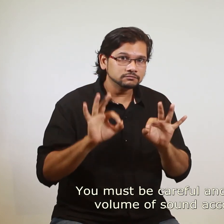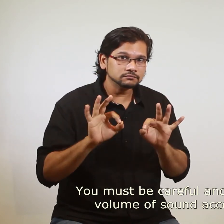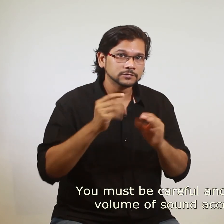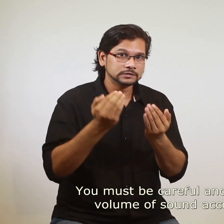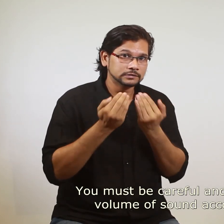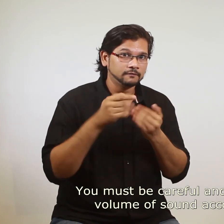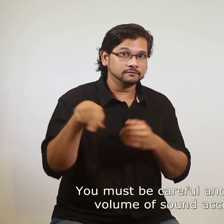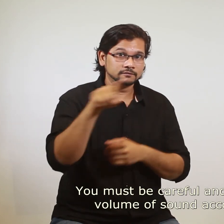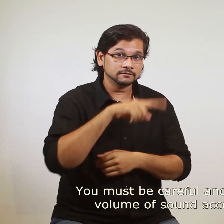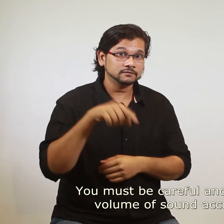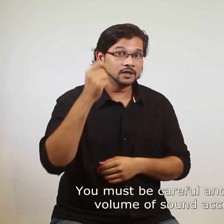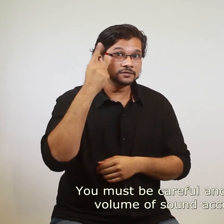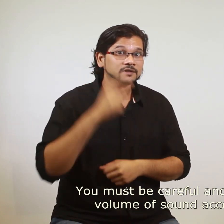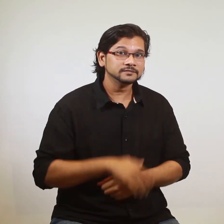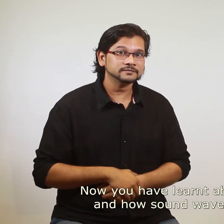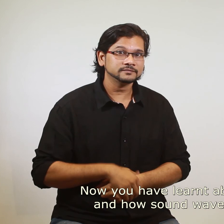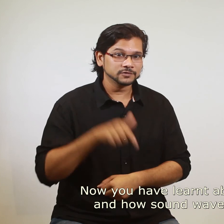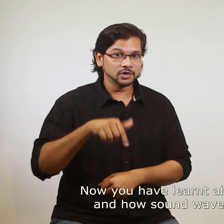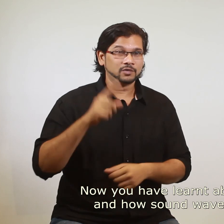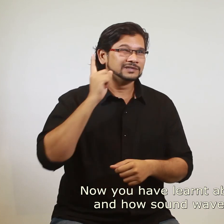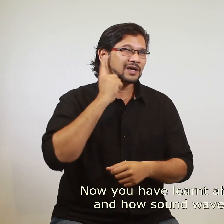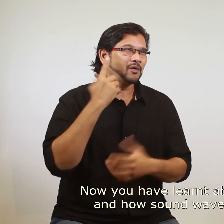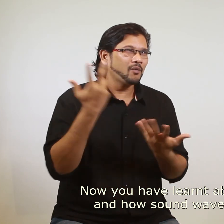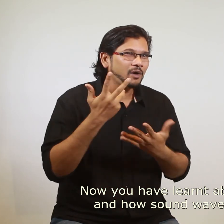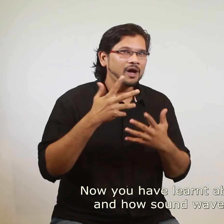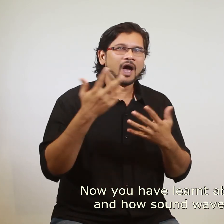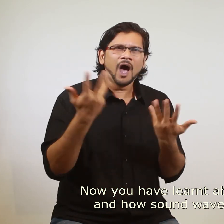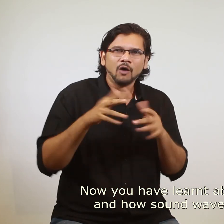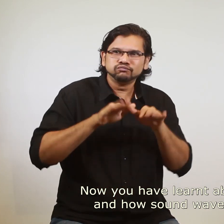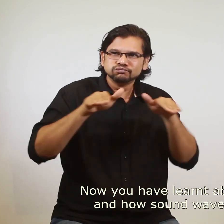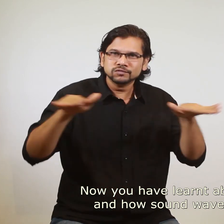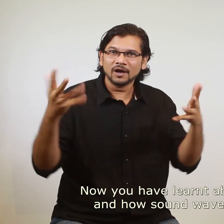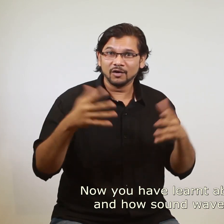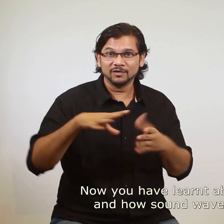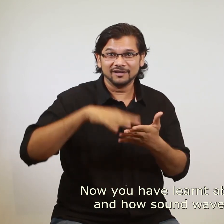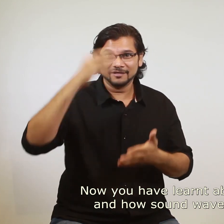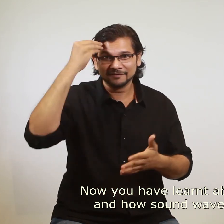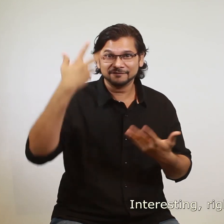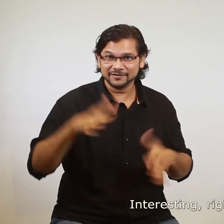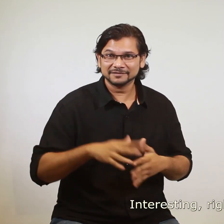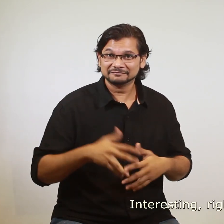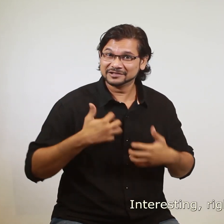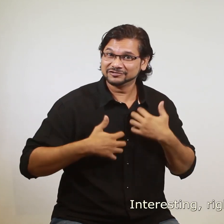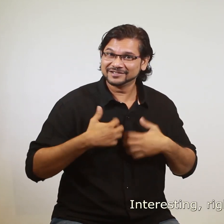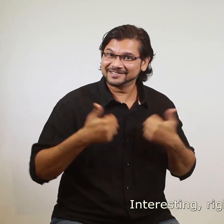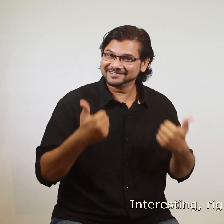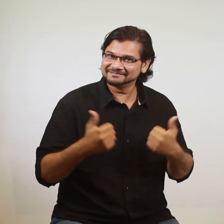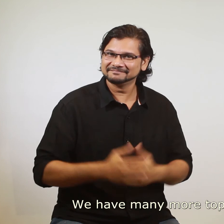adjust the volume of sound accordingly. Now you have learned about sound and how sound waves travel. Interesting,